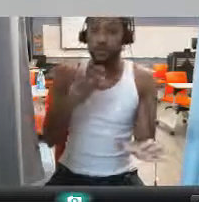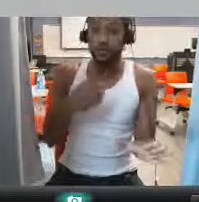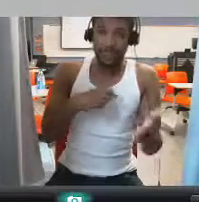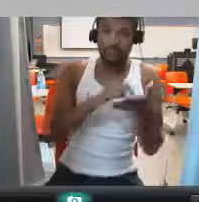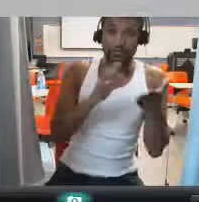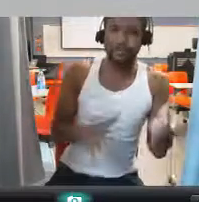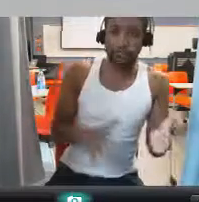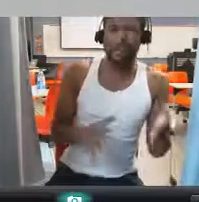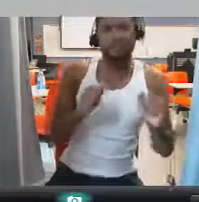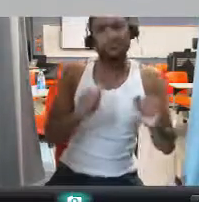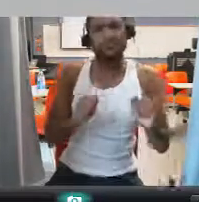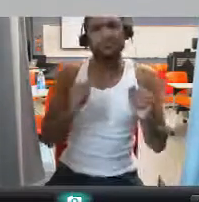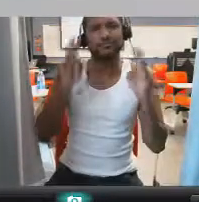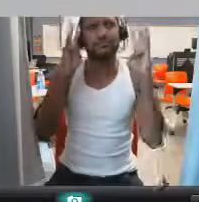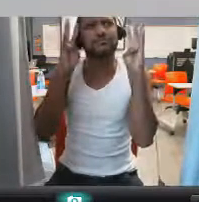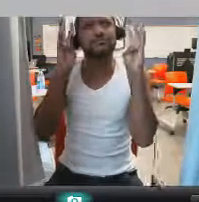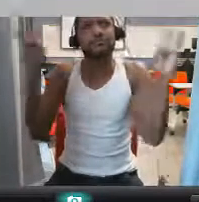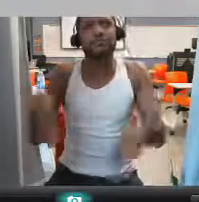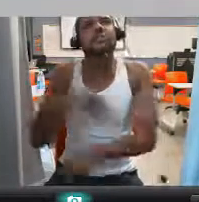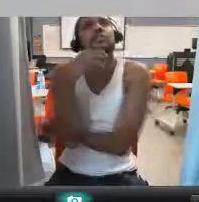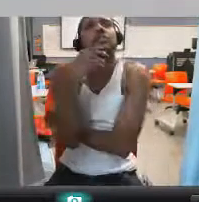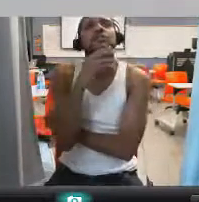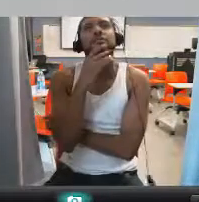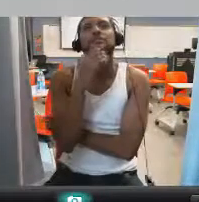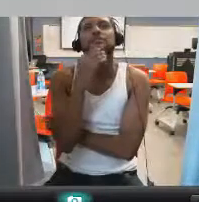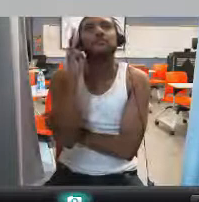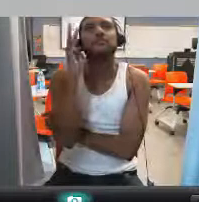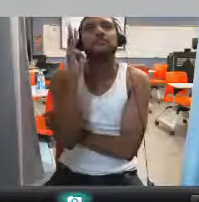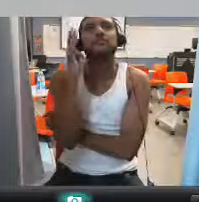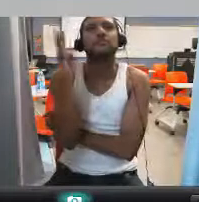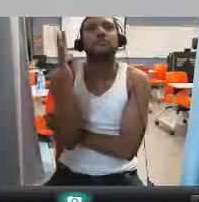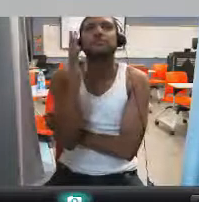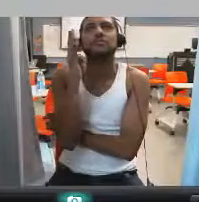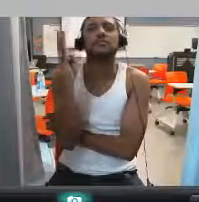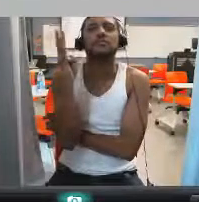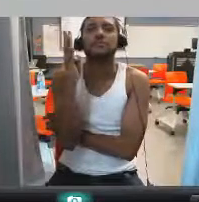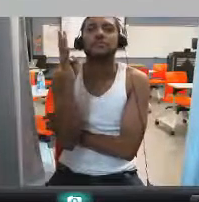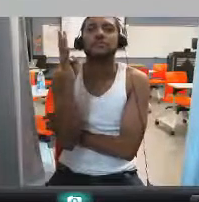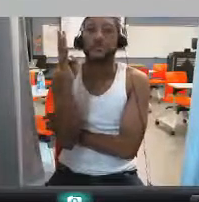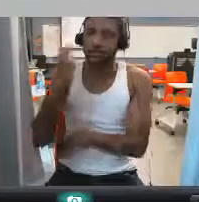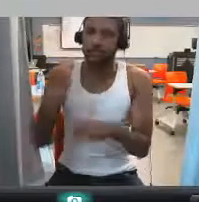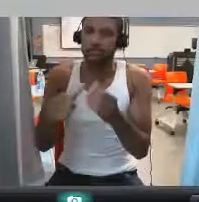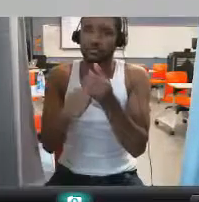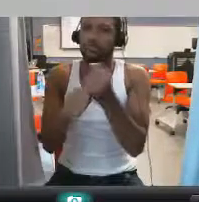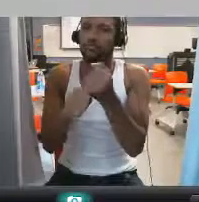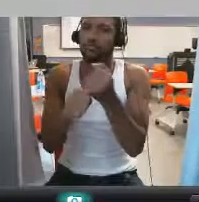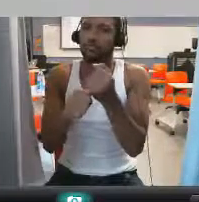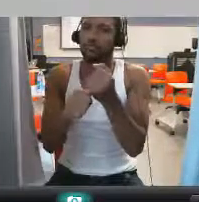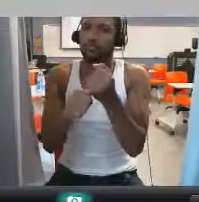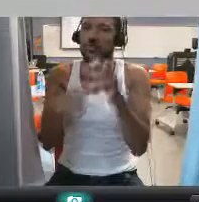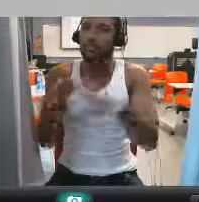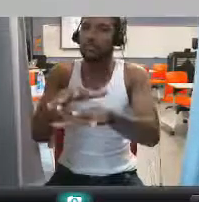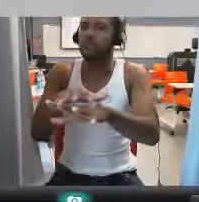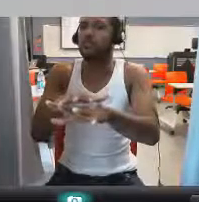entertainment business, so I can imagine shit. And I'm sitting there fucking shitting, and all I can see is this shit kind of coming out of